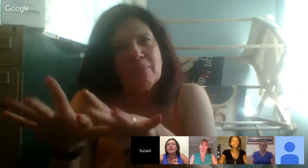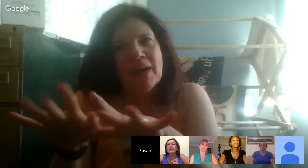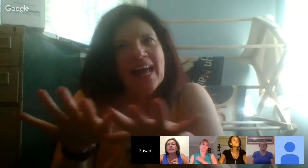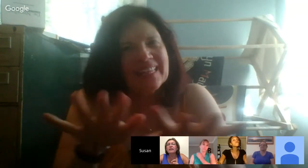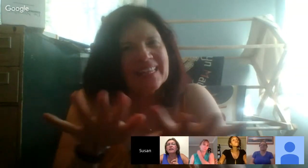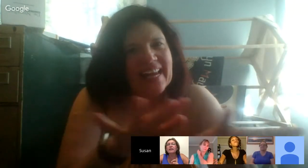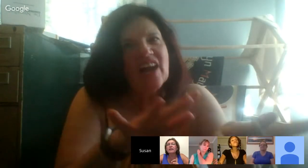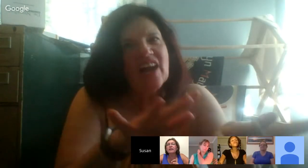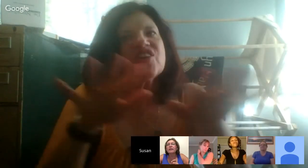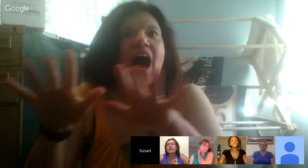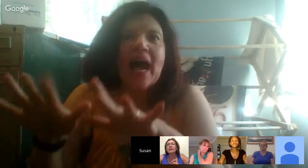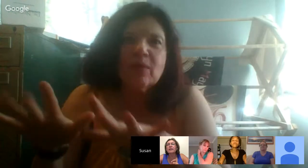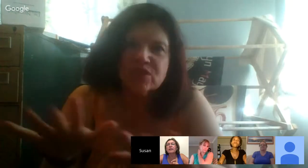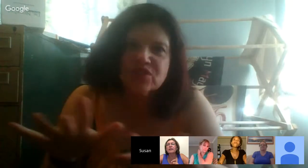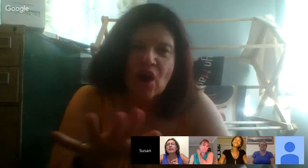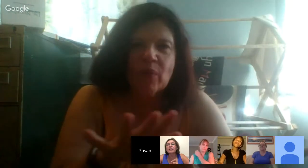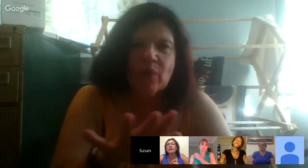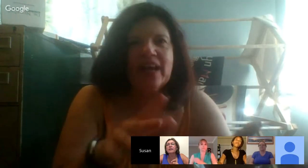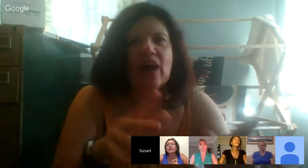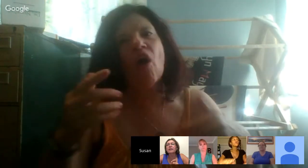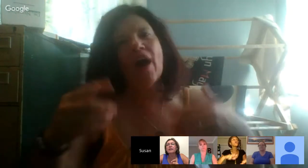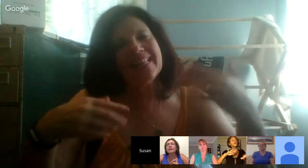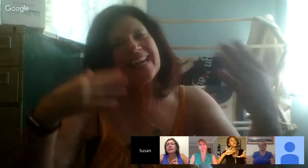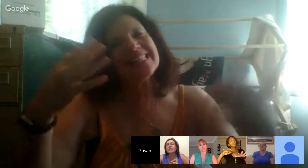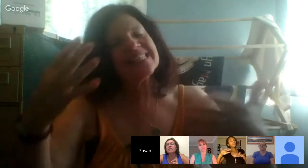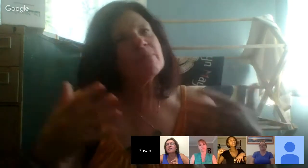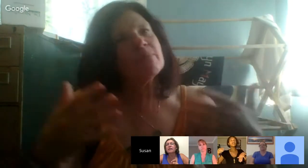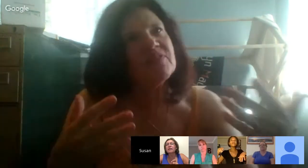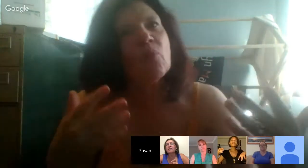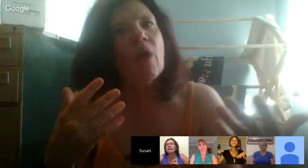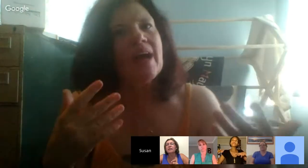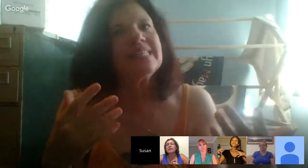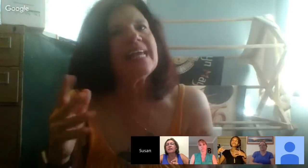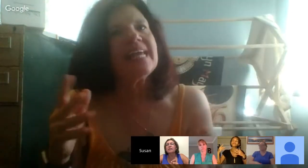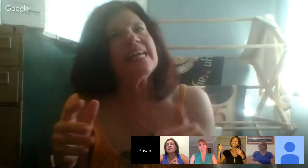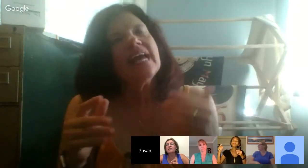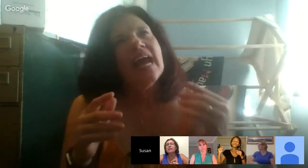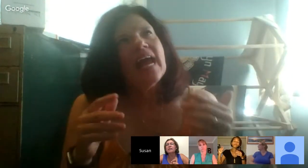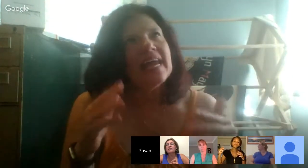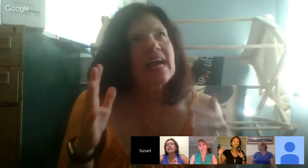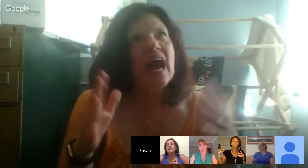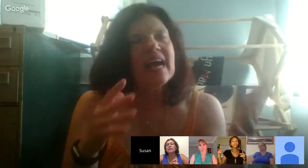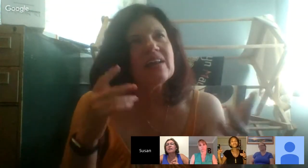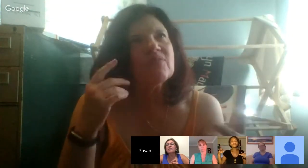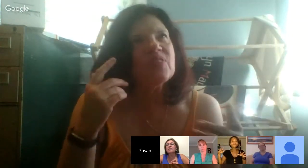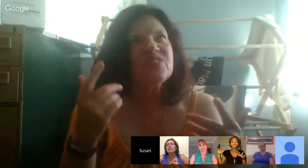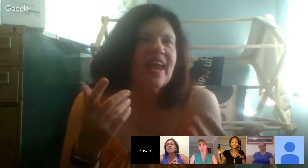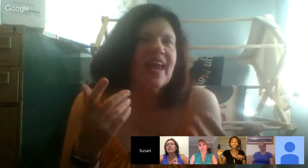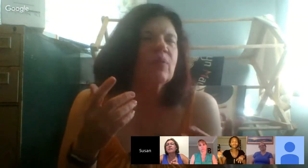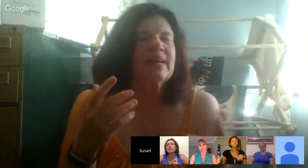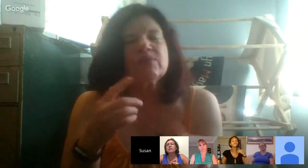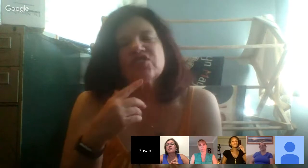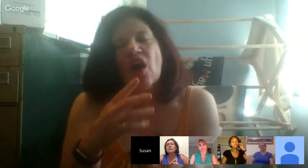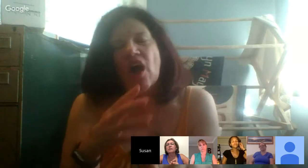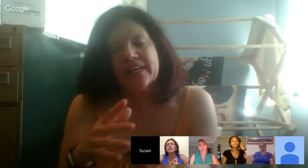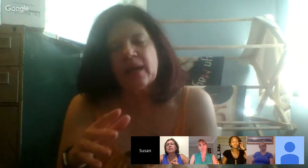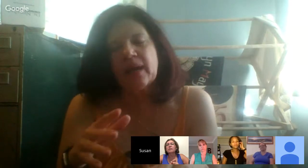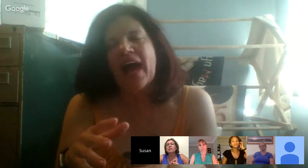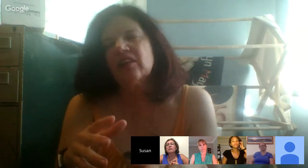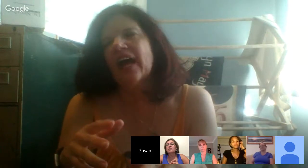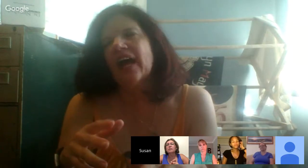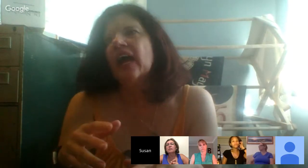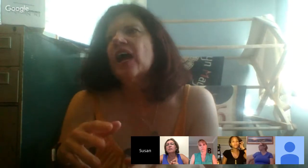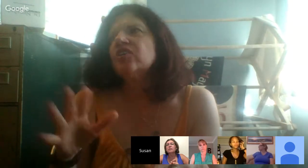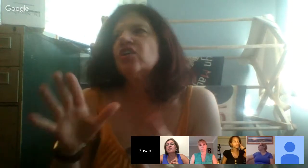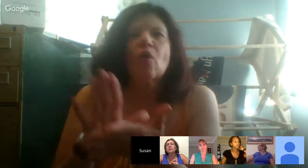time, like time was going on. Like some of the ones he kind of did when he was talking about,